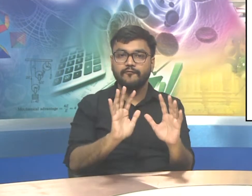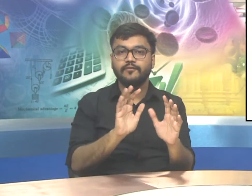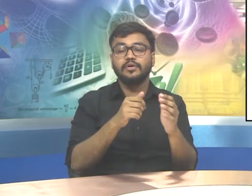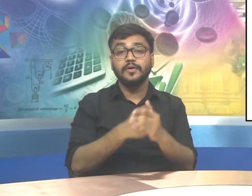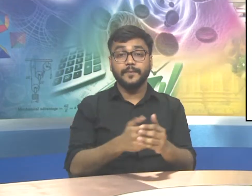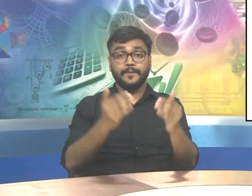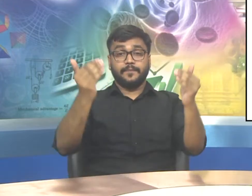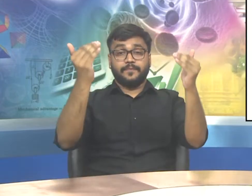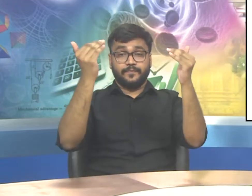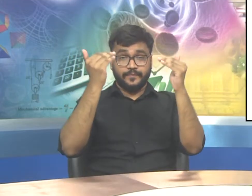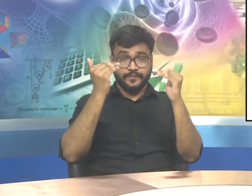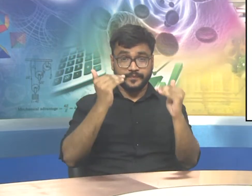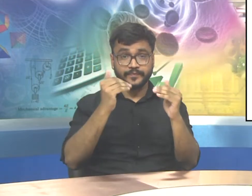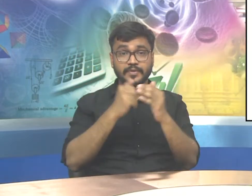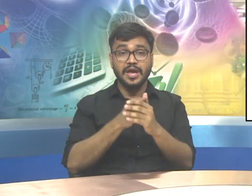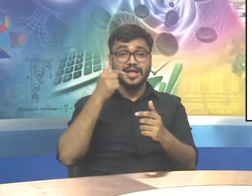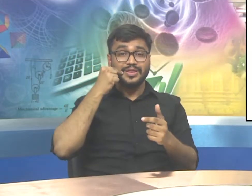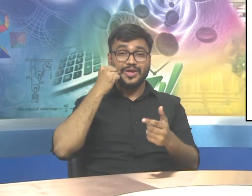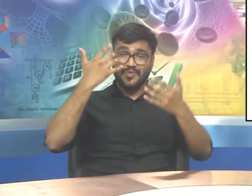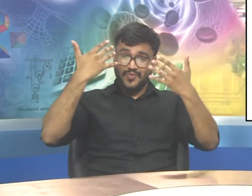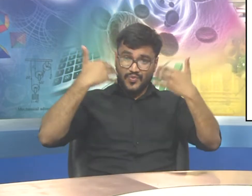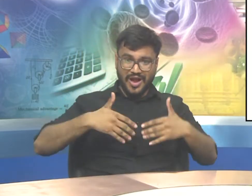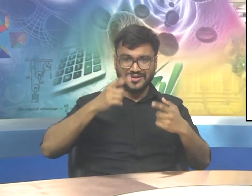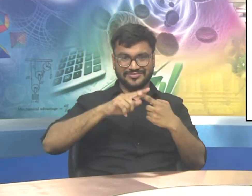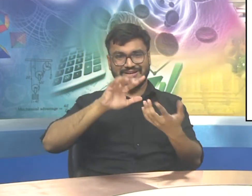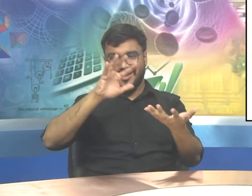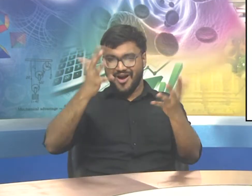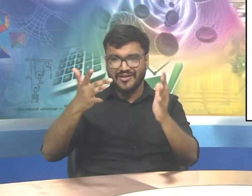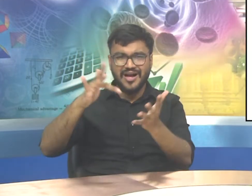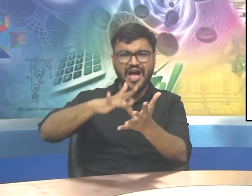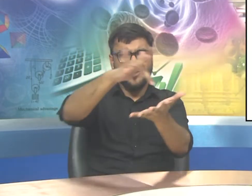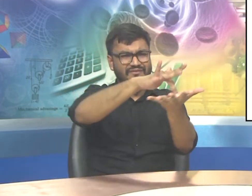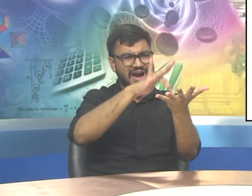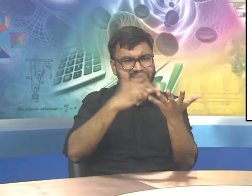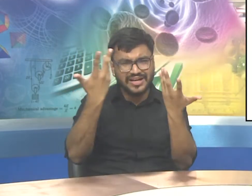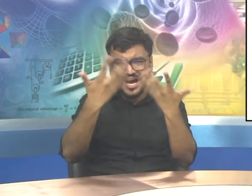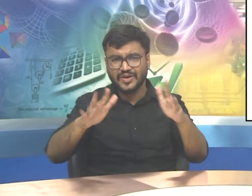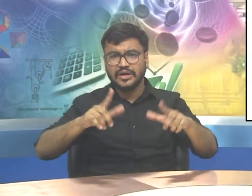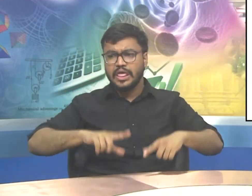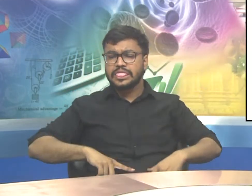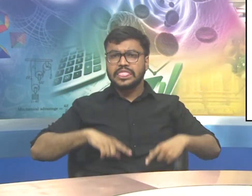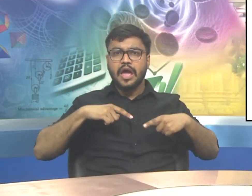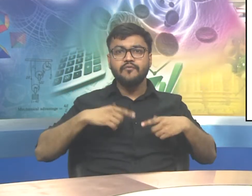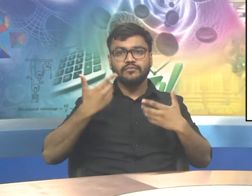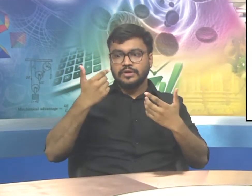It helped humans live in cold regions of the earth